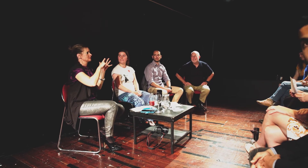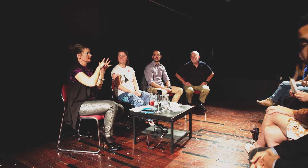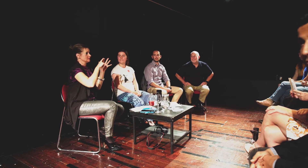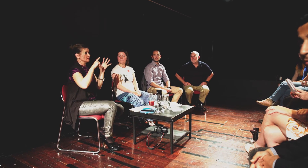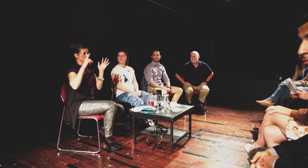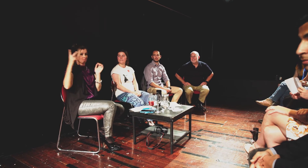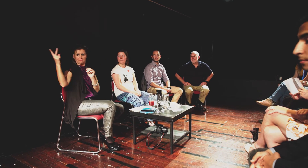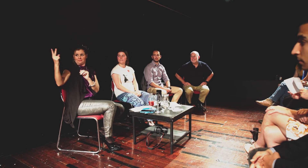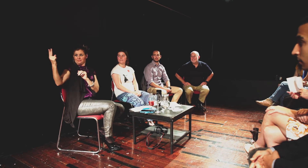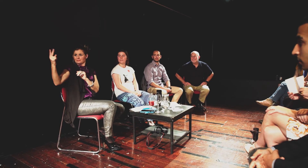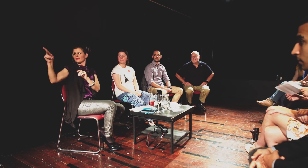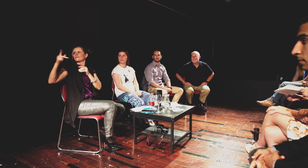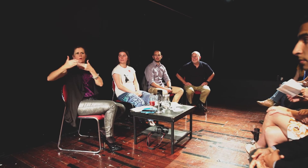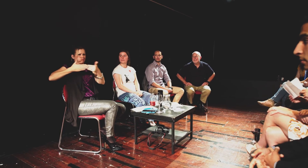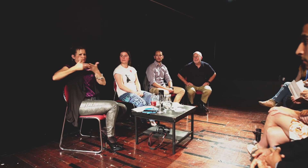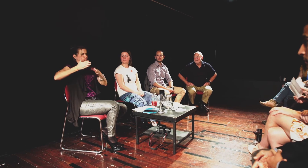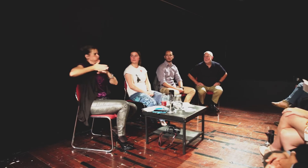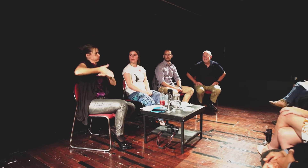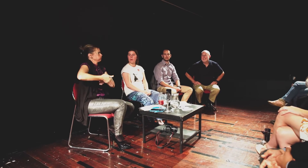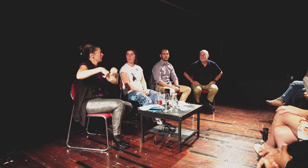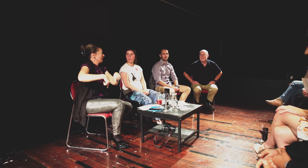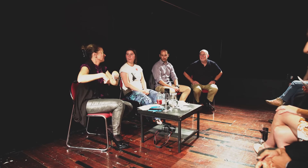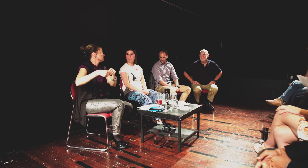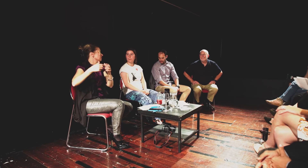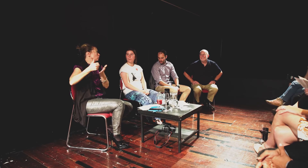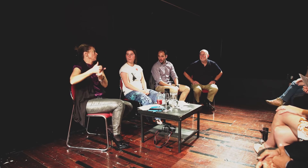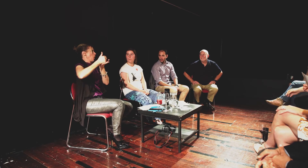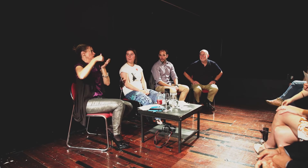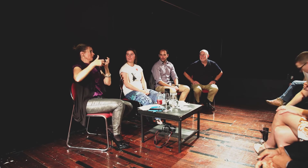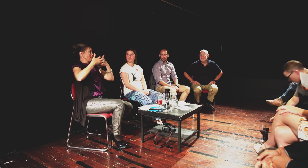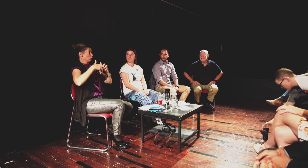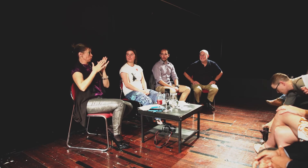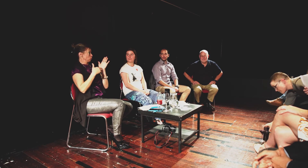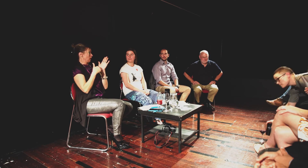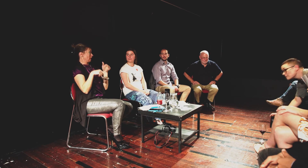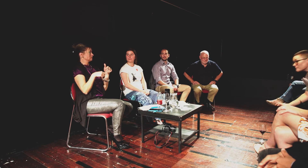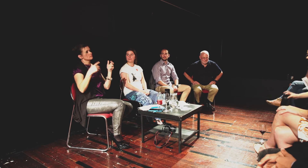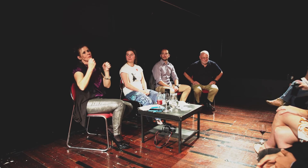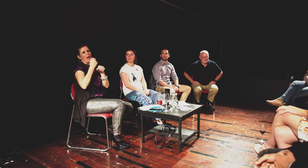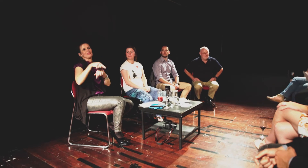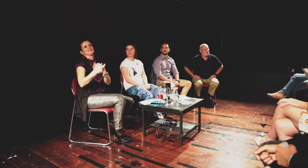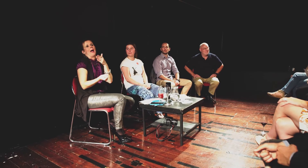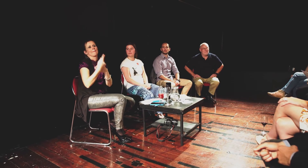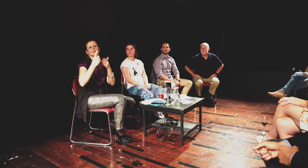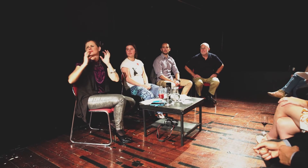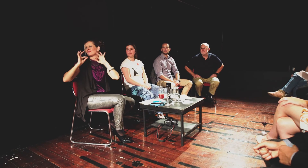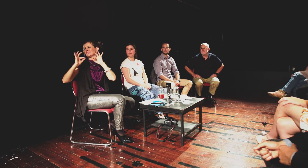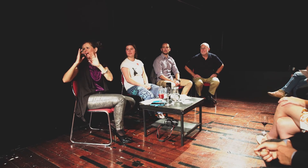And also Alice, to both of you for organising and working so hard for the event this evening, in conjunction with Merge, to make